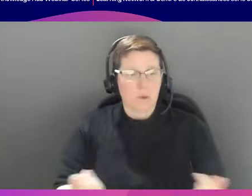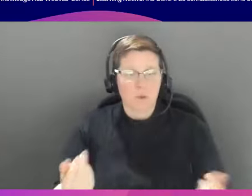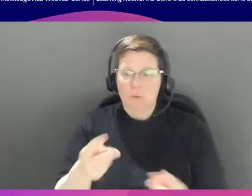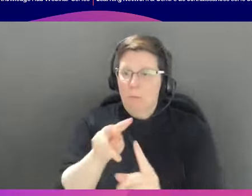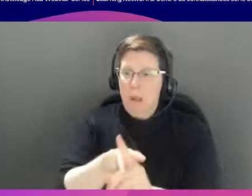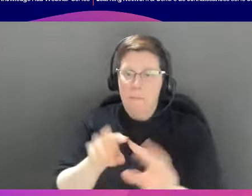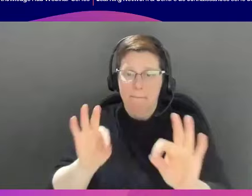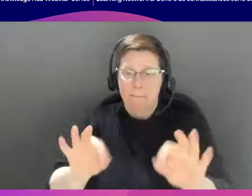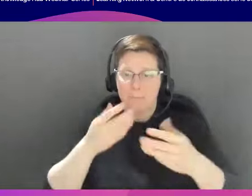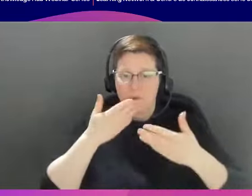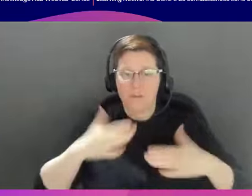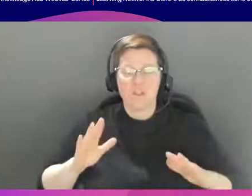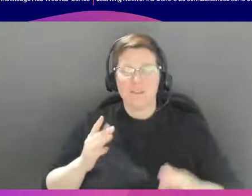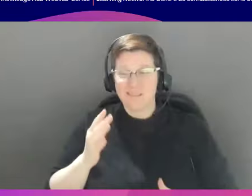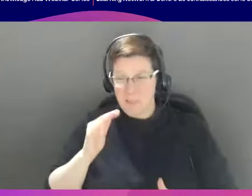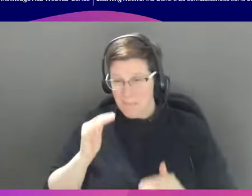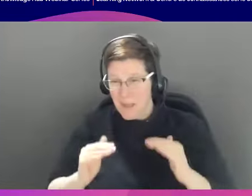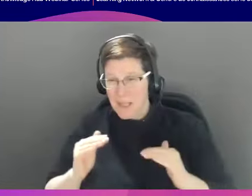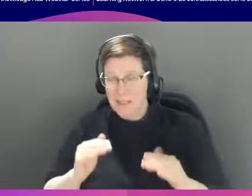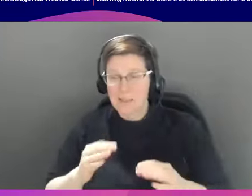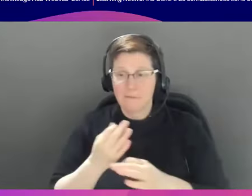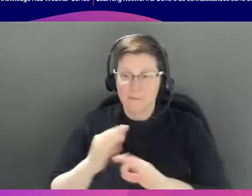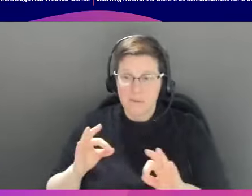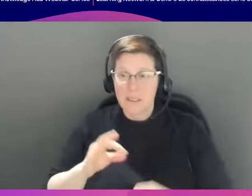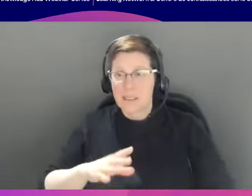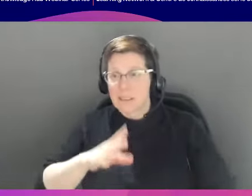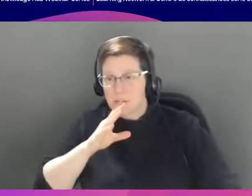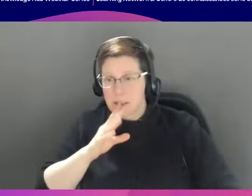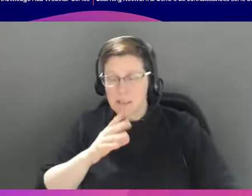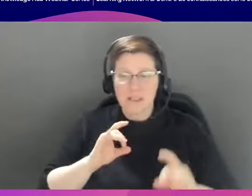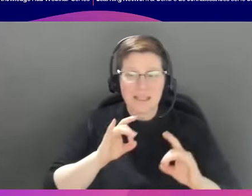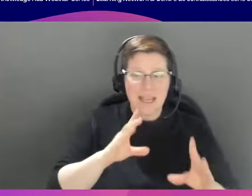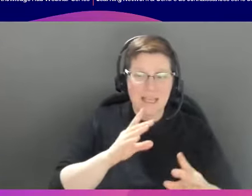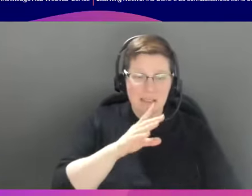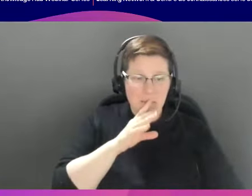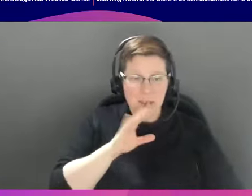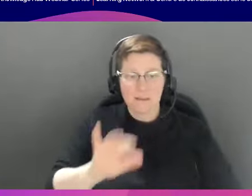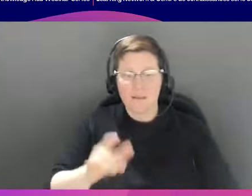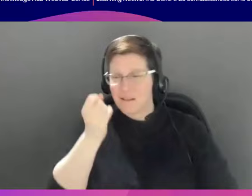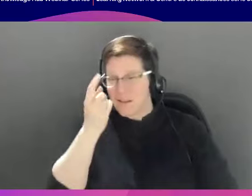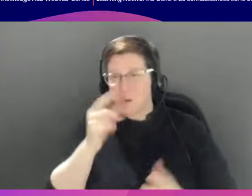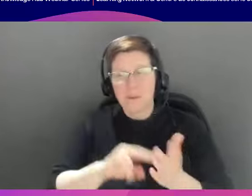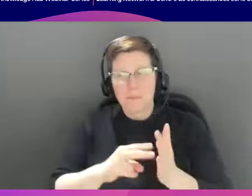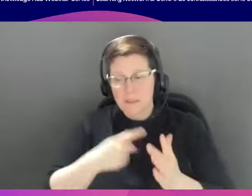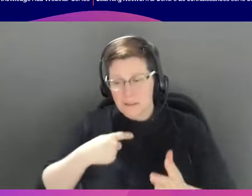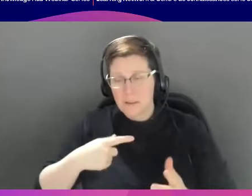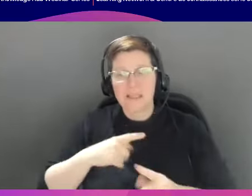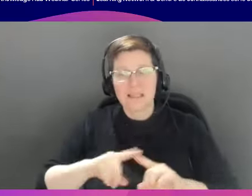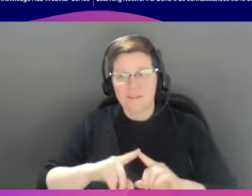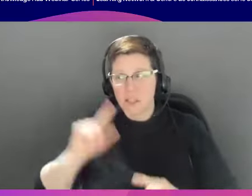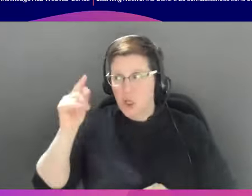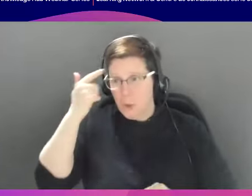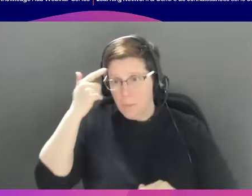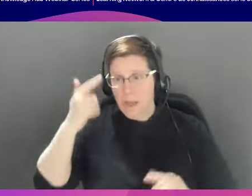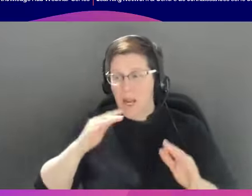in balancing free speech and hate speech regulation in the online space. And this really requires collaboration with different government